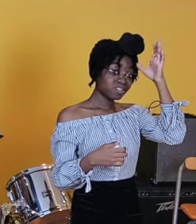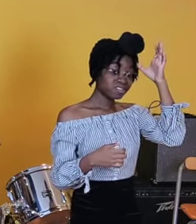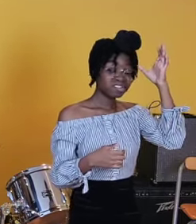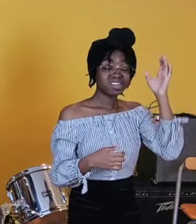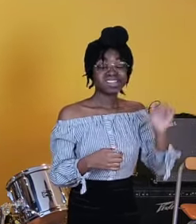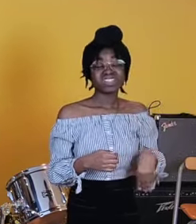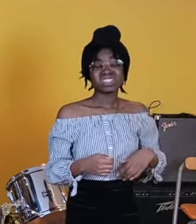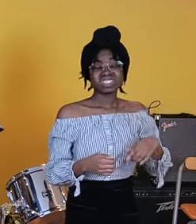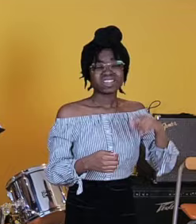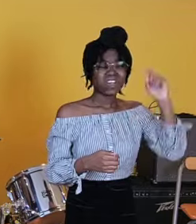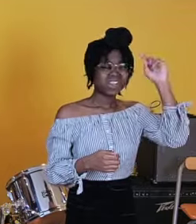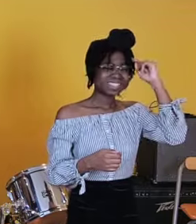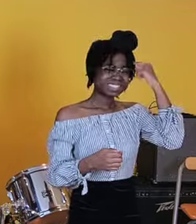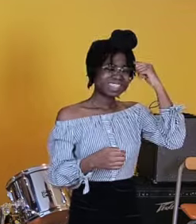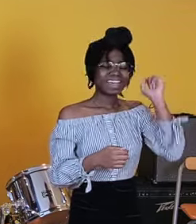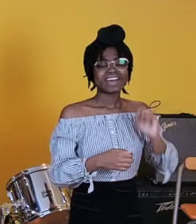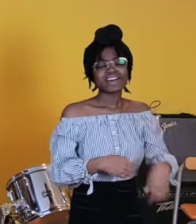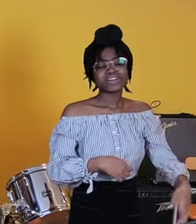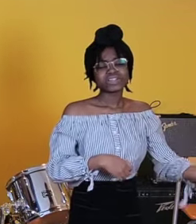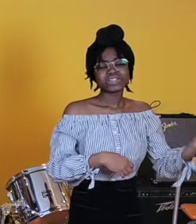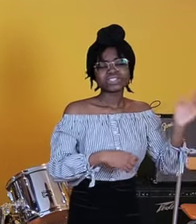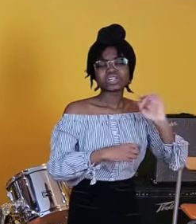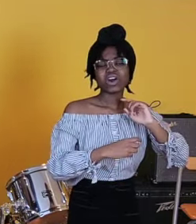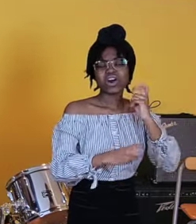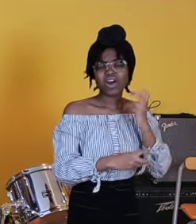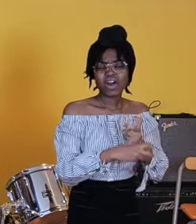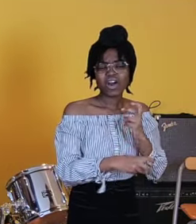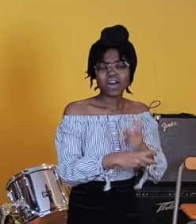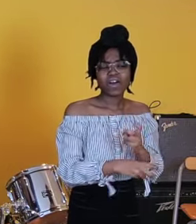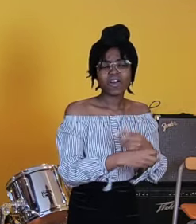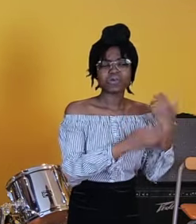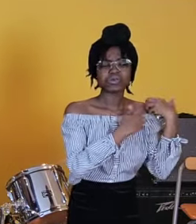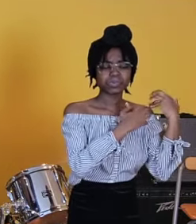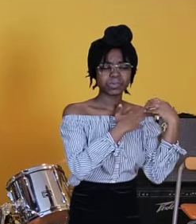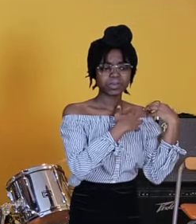only these days. It's always been difficult from day one.